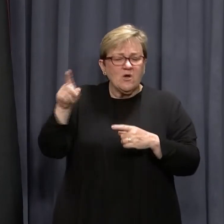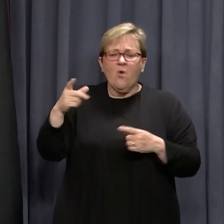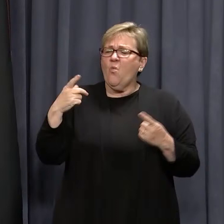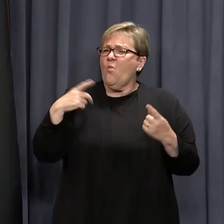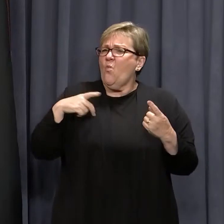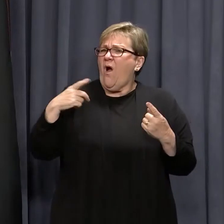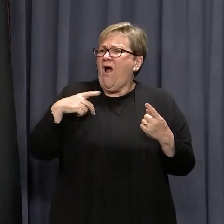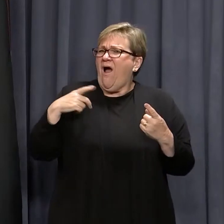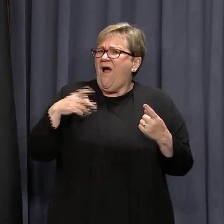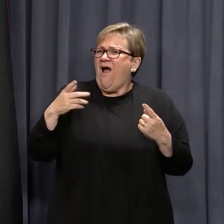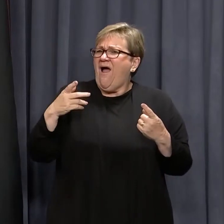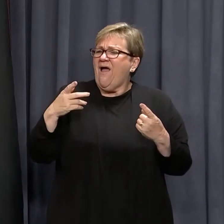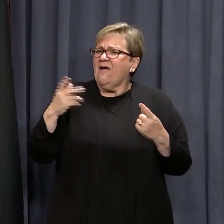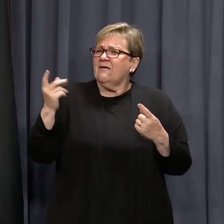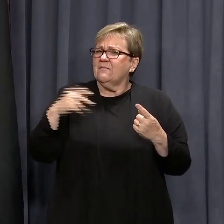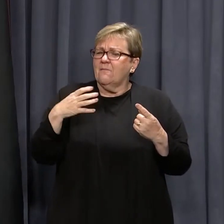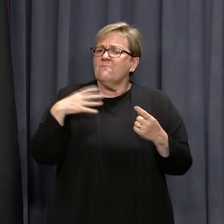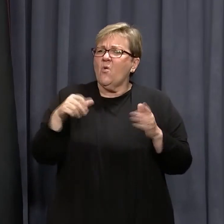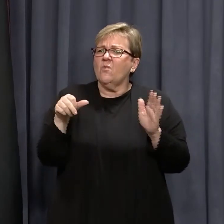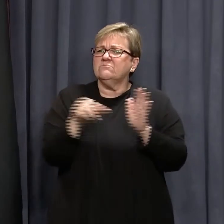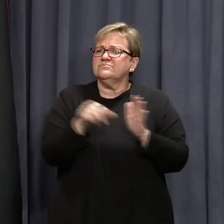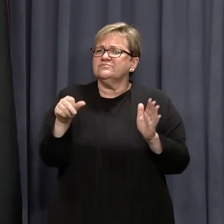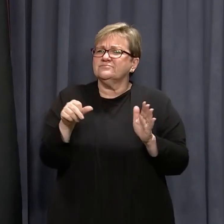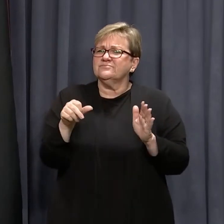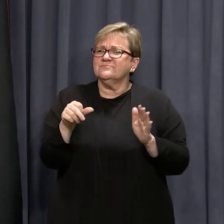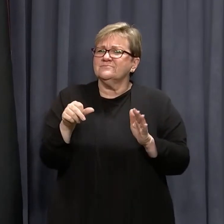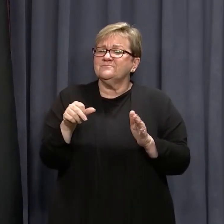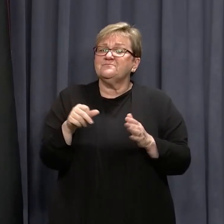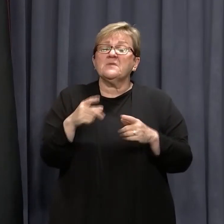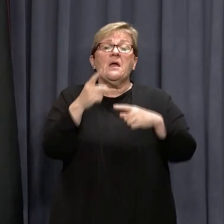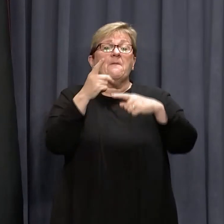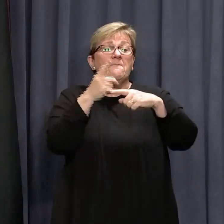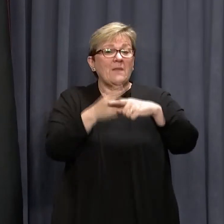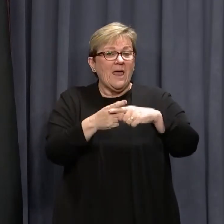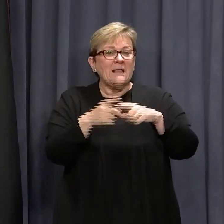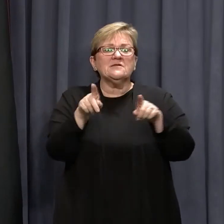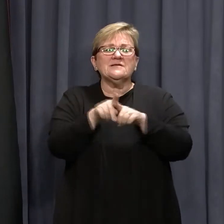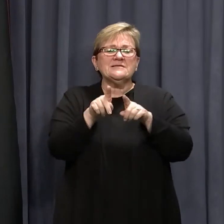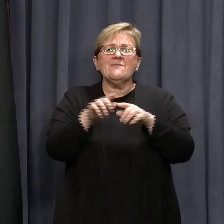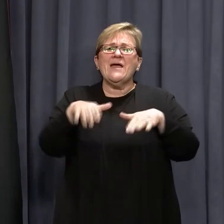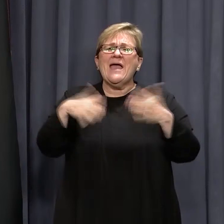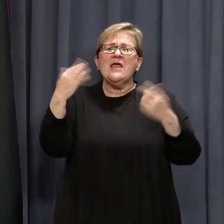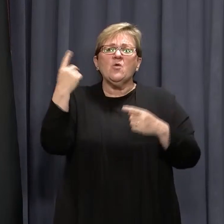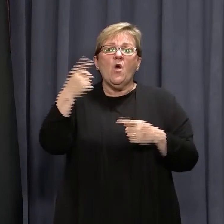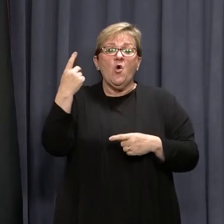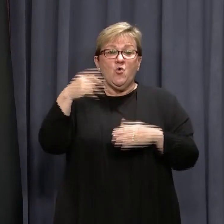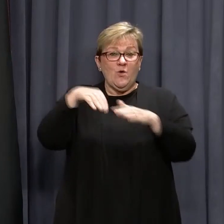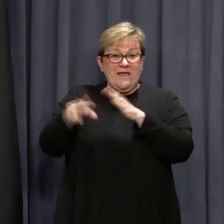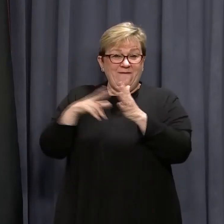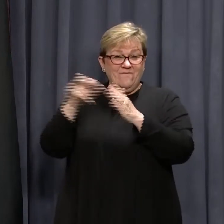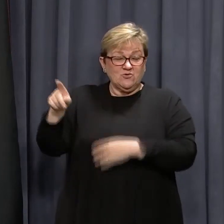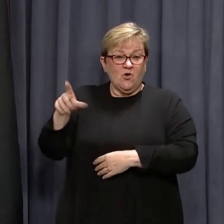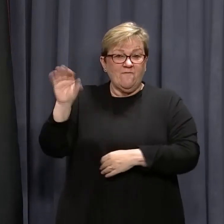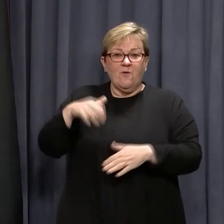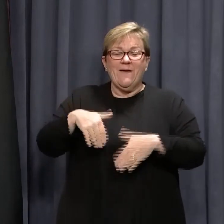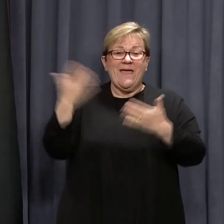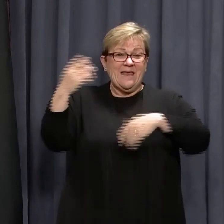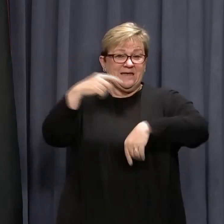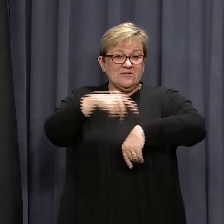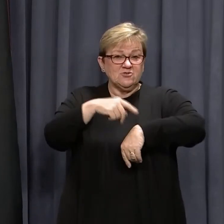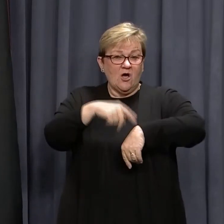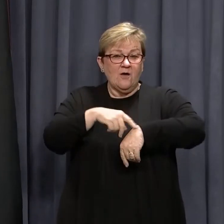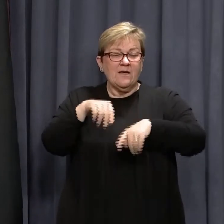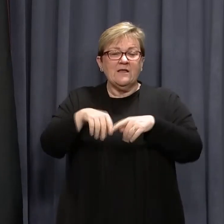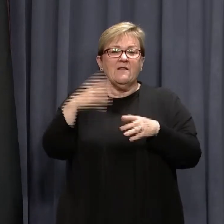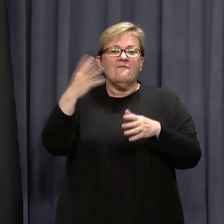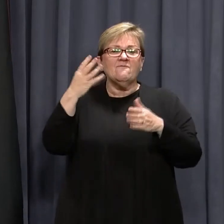reasons for travelling. This also applies to anyone who has been in Victoria at any time in